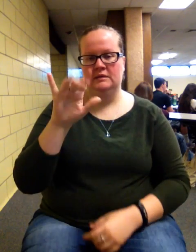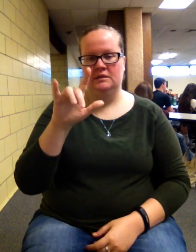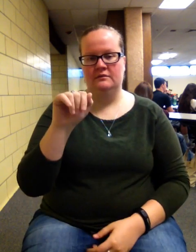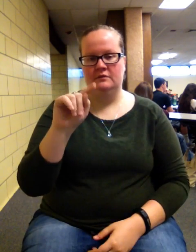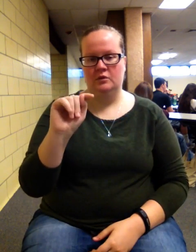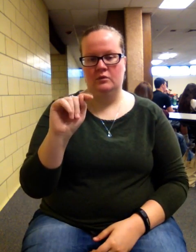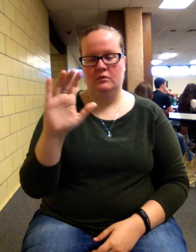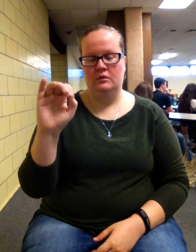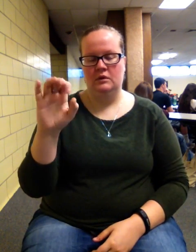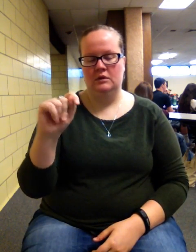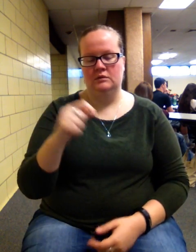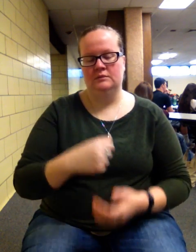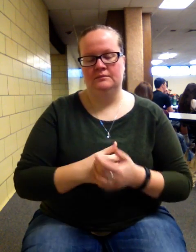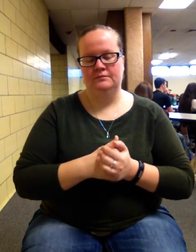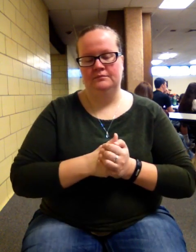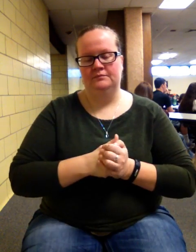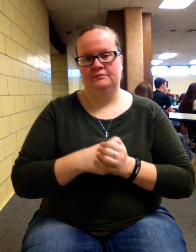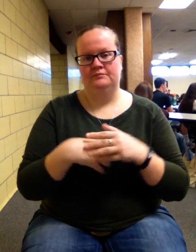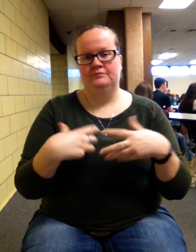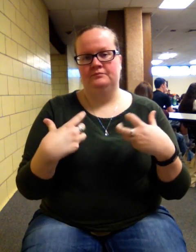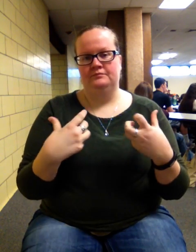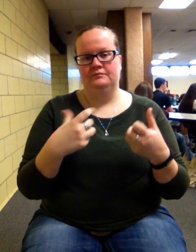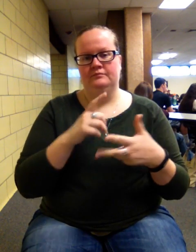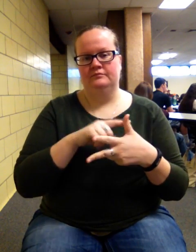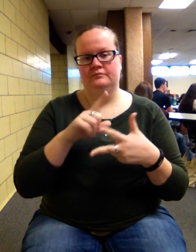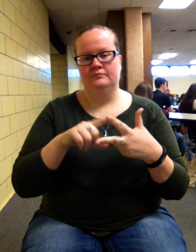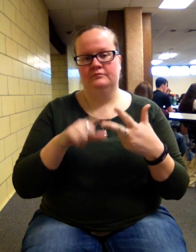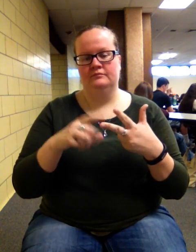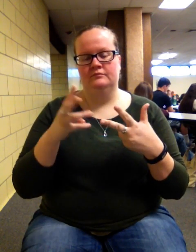percentage. So that would be the three ways